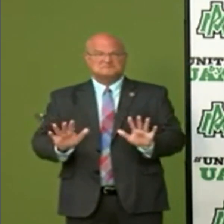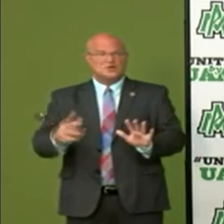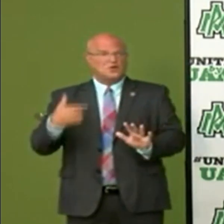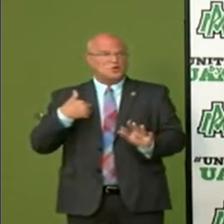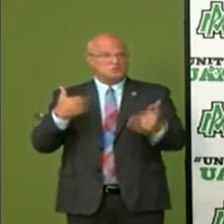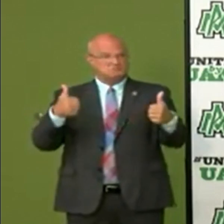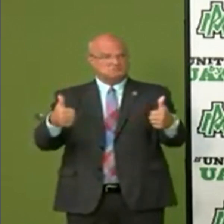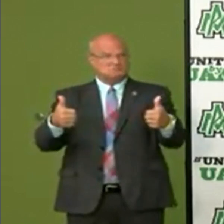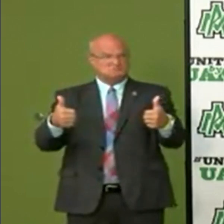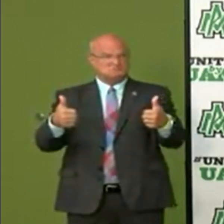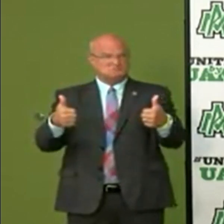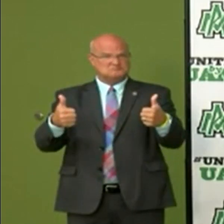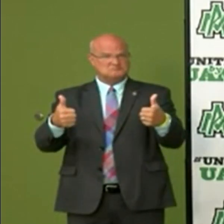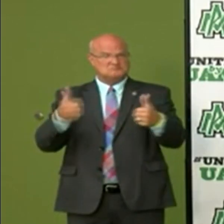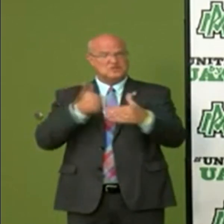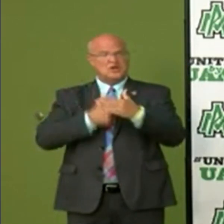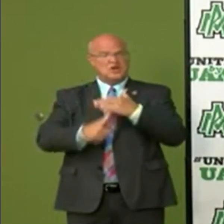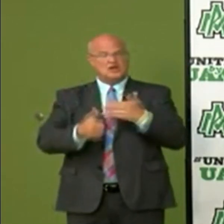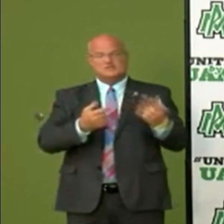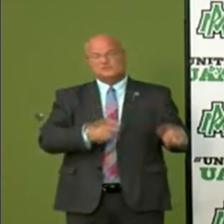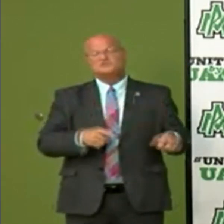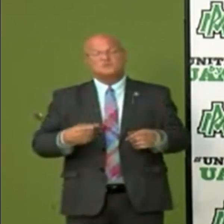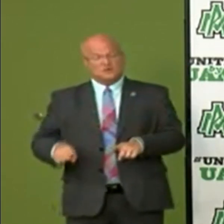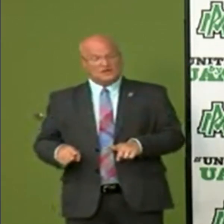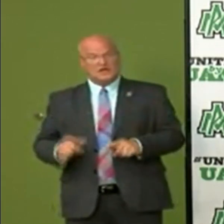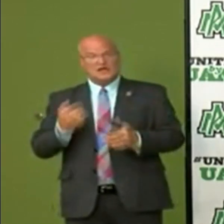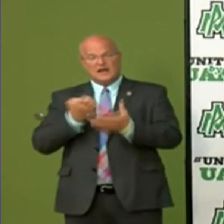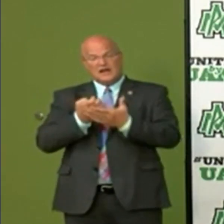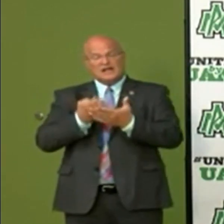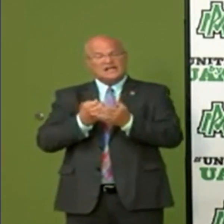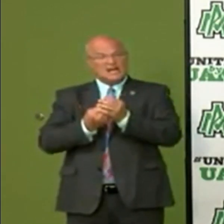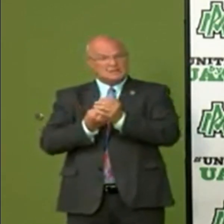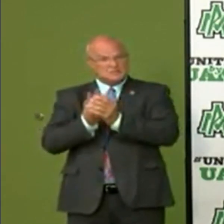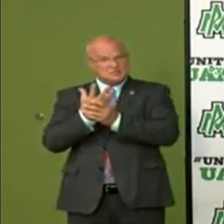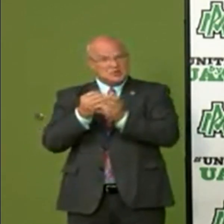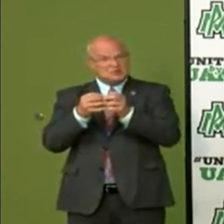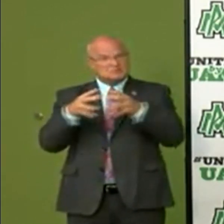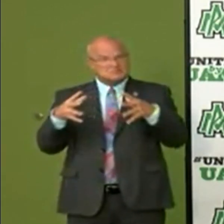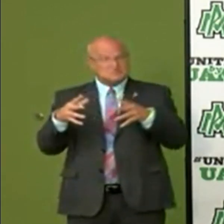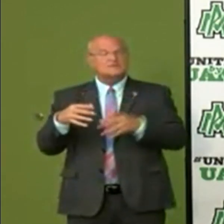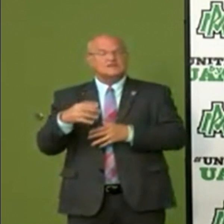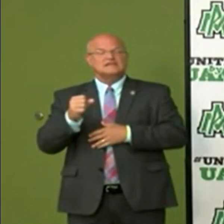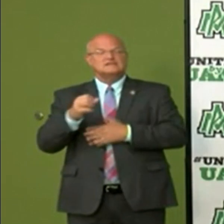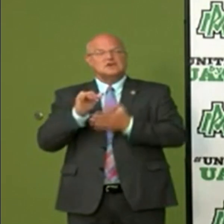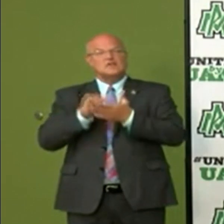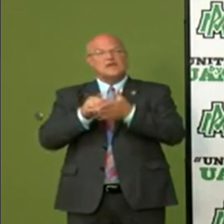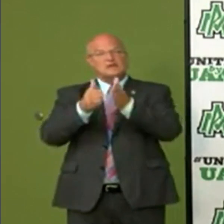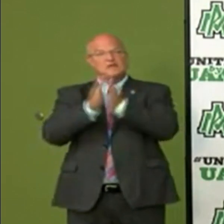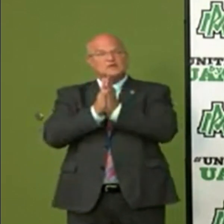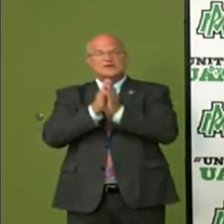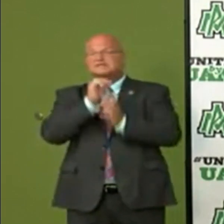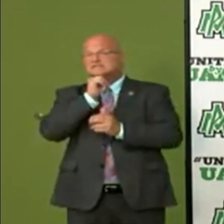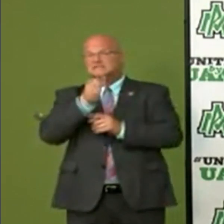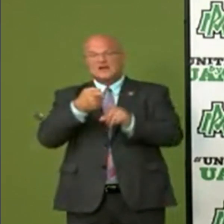We're in good shape under the circumstances. Our economy is growing. And so that request is not on behalf of Arkansas.